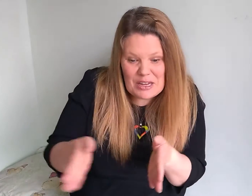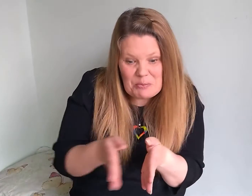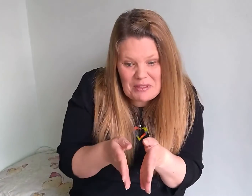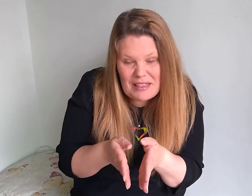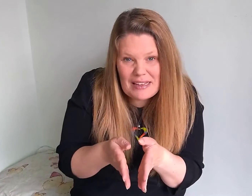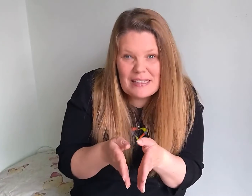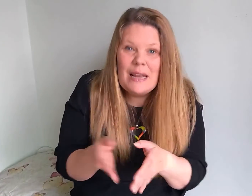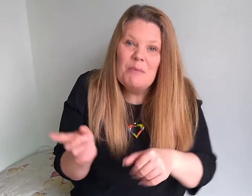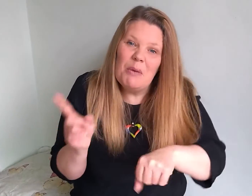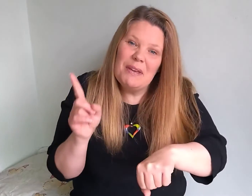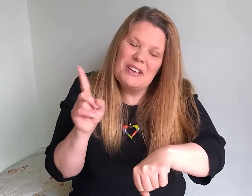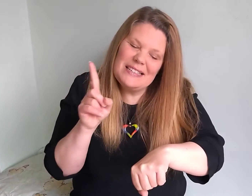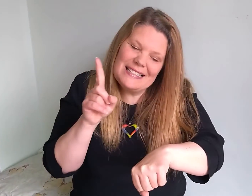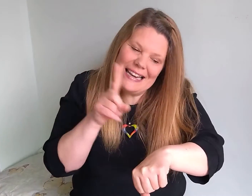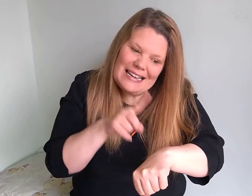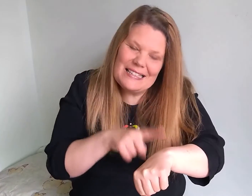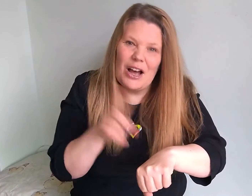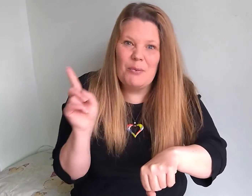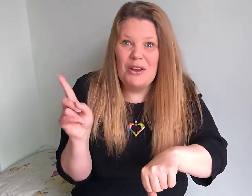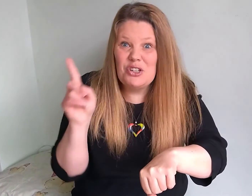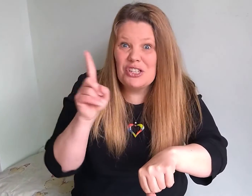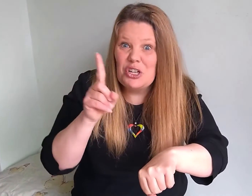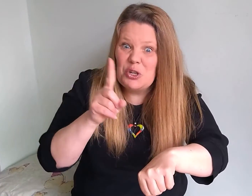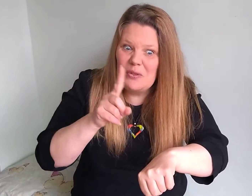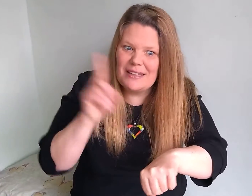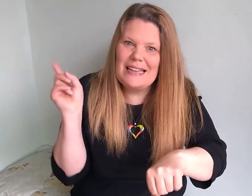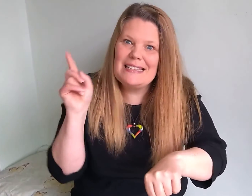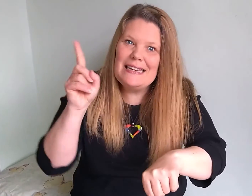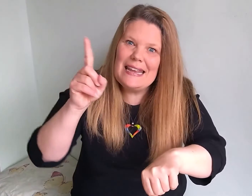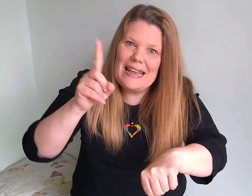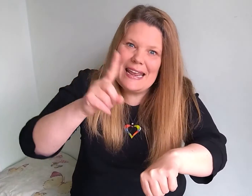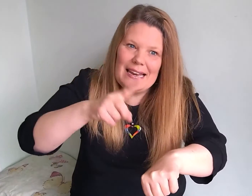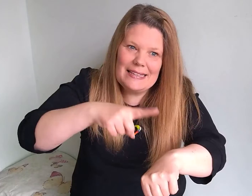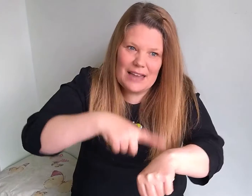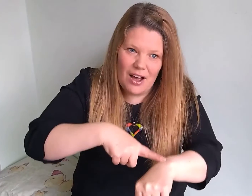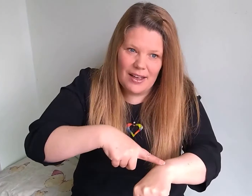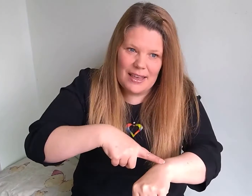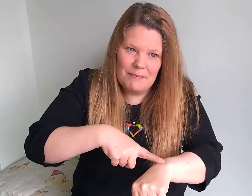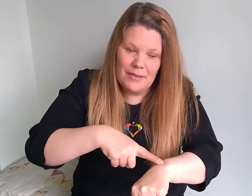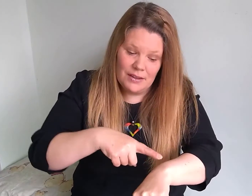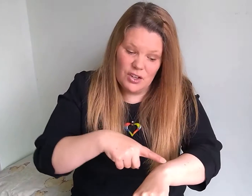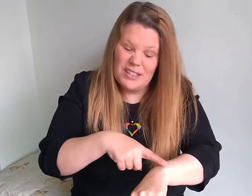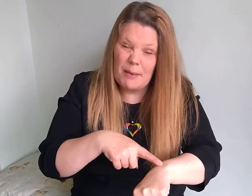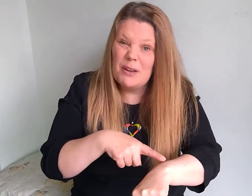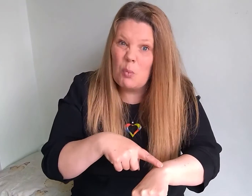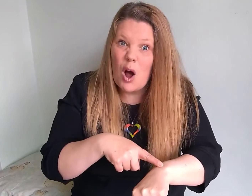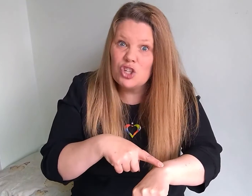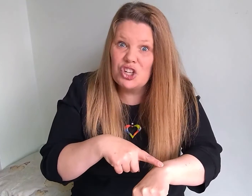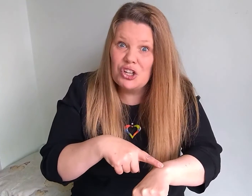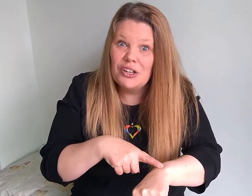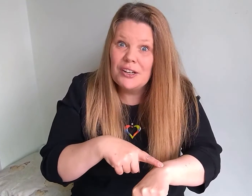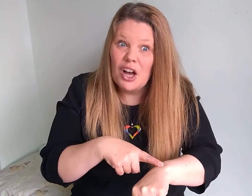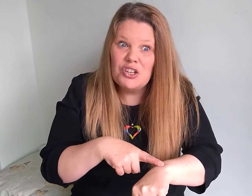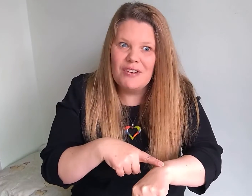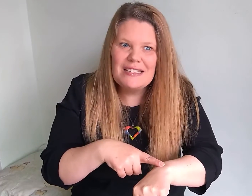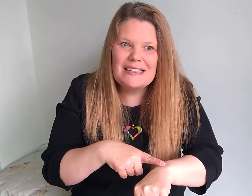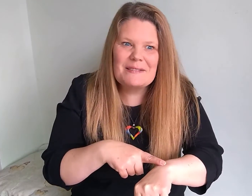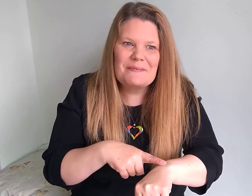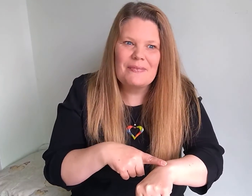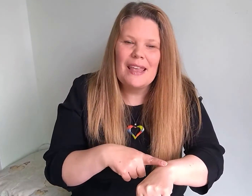could be this, but because it's nearly time, we're just going to do this. It's nearly time. So you're tapping a watch on your wrist.